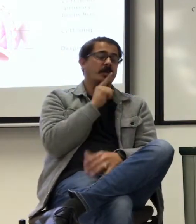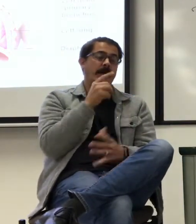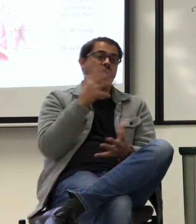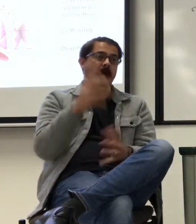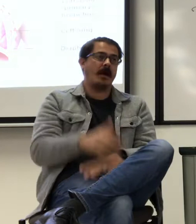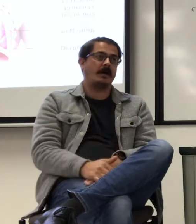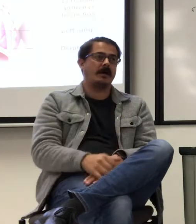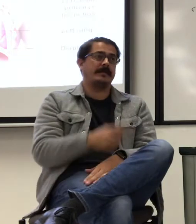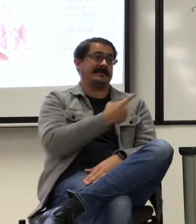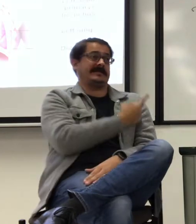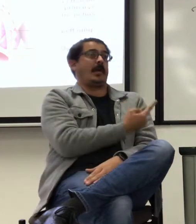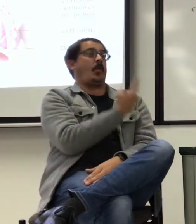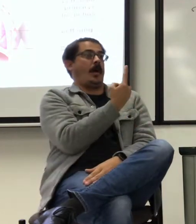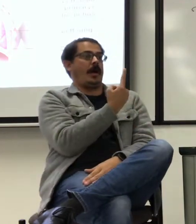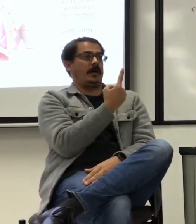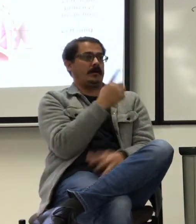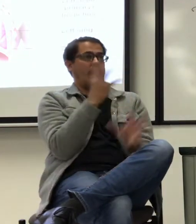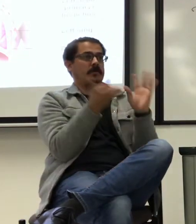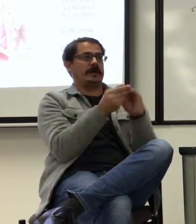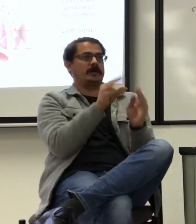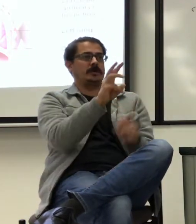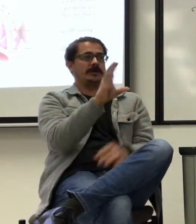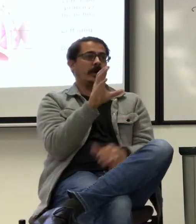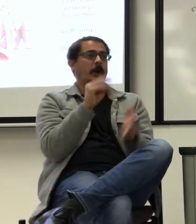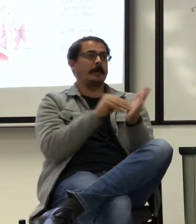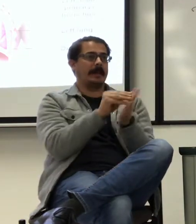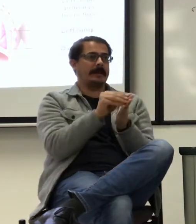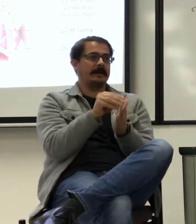this is just one of 600 million.